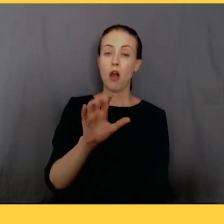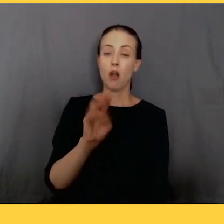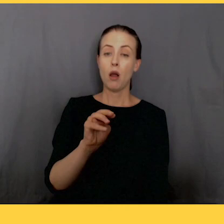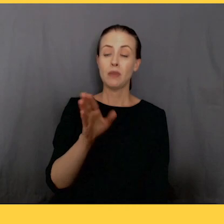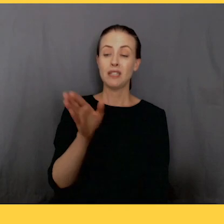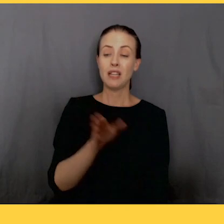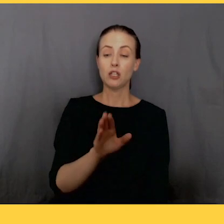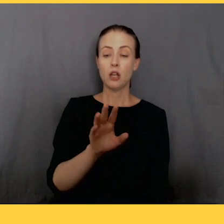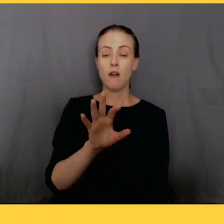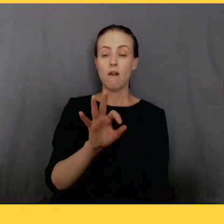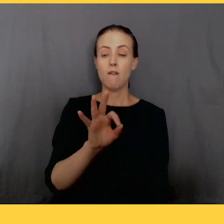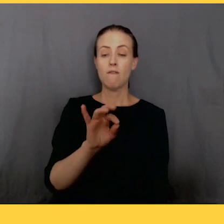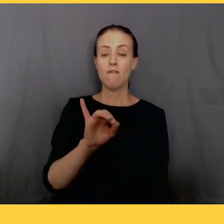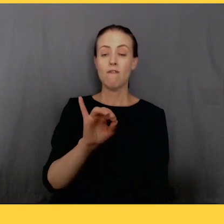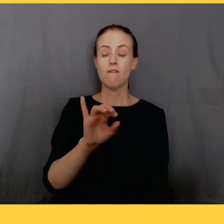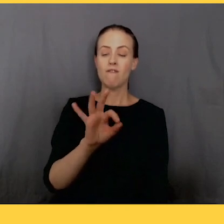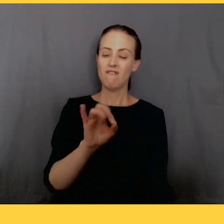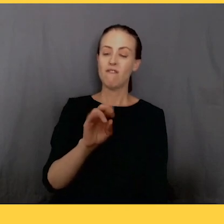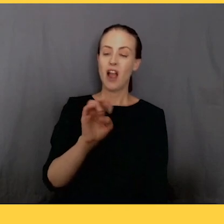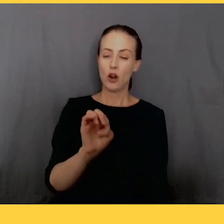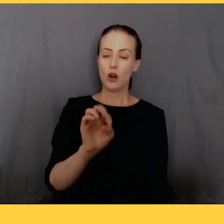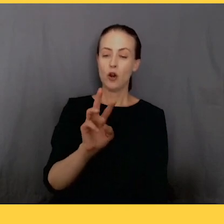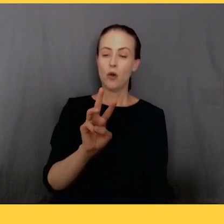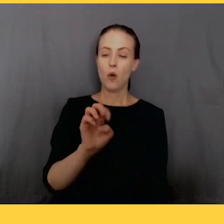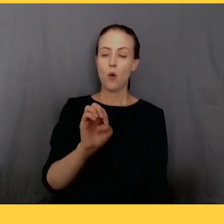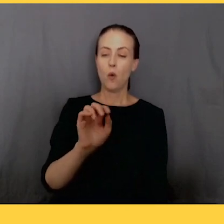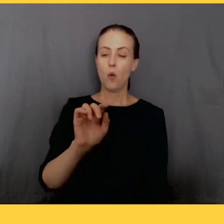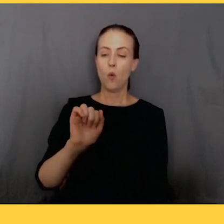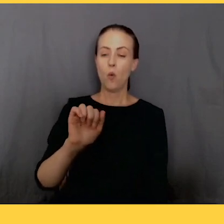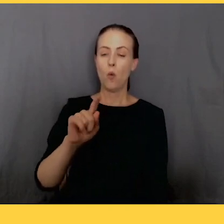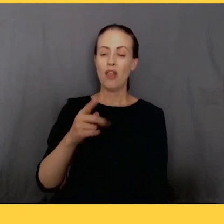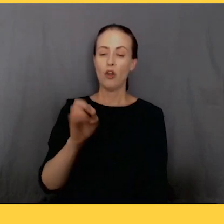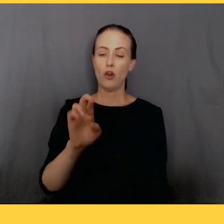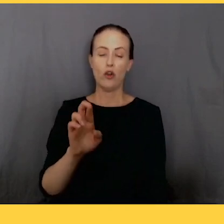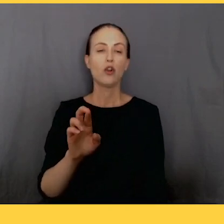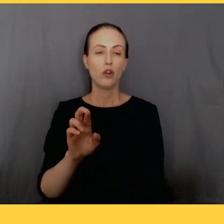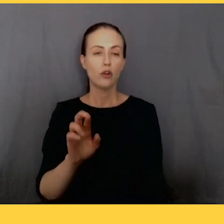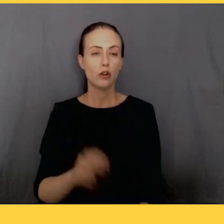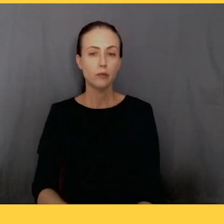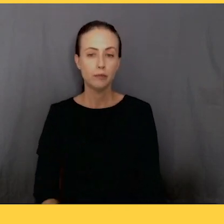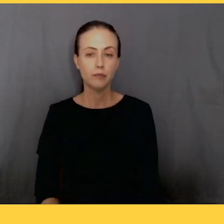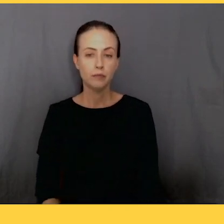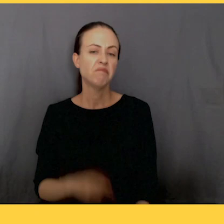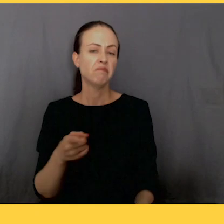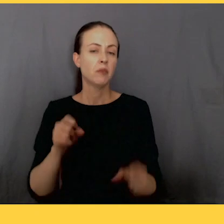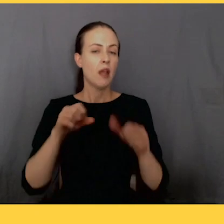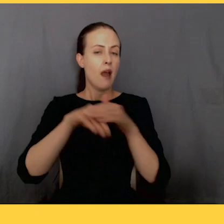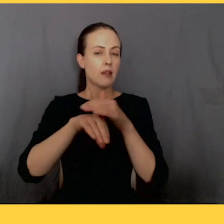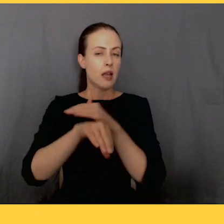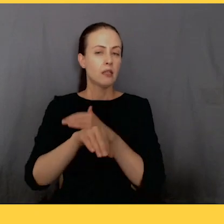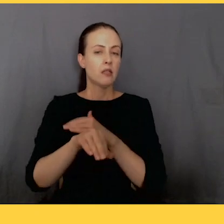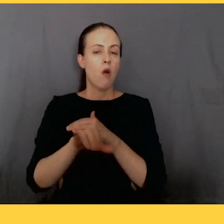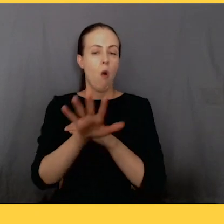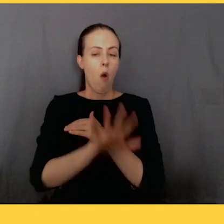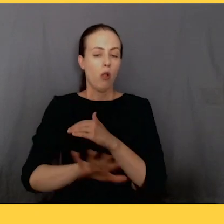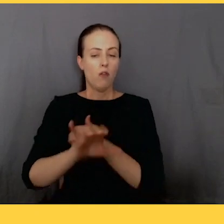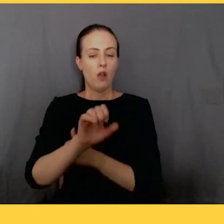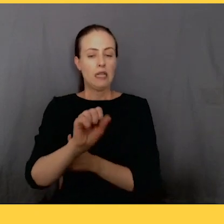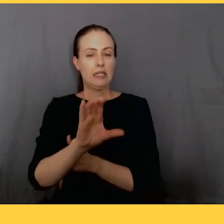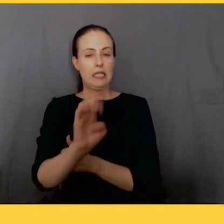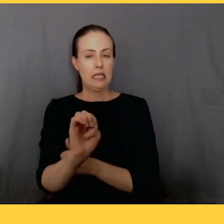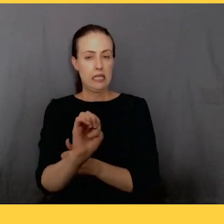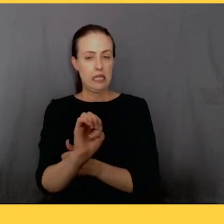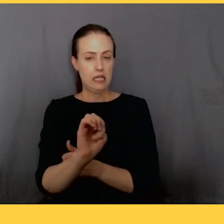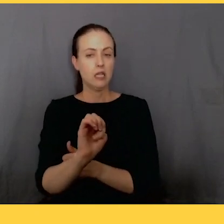sce.com/fire weather. So. Yes, thank you. Gotcha. And you can access those locations throughout the Edison service territory of the